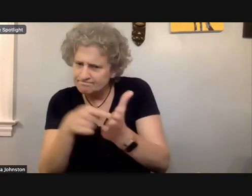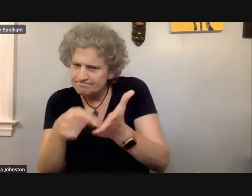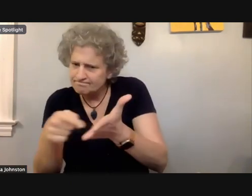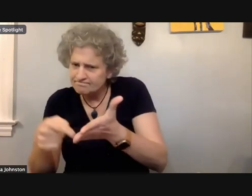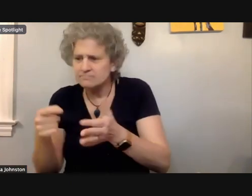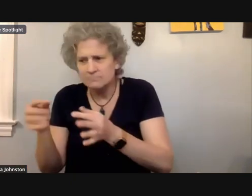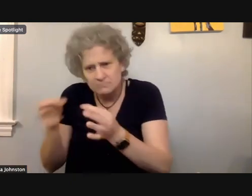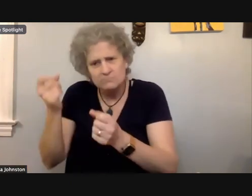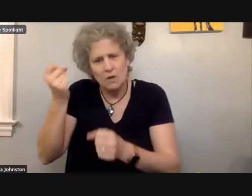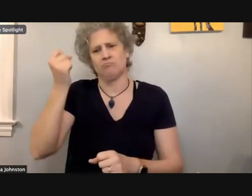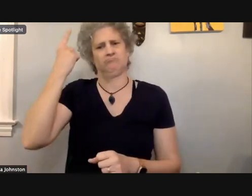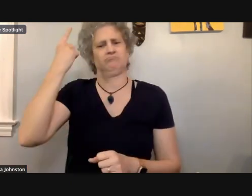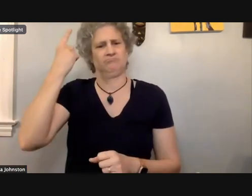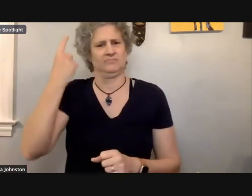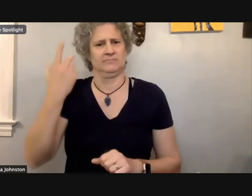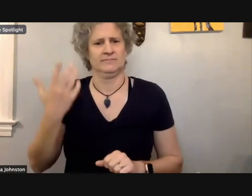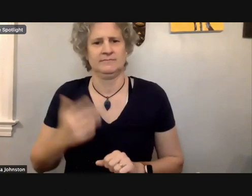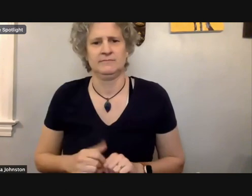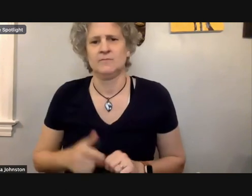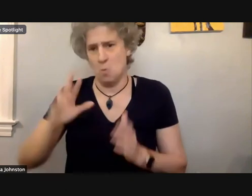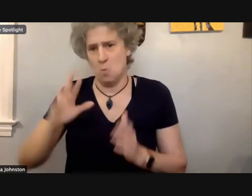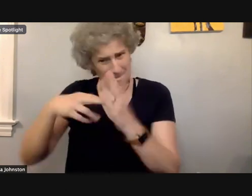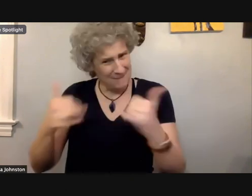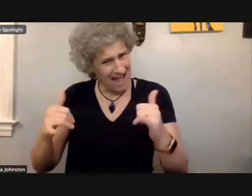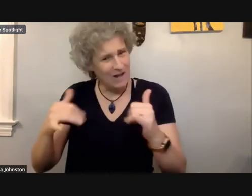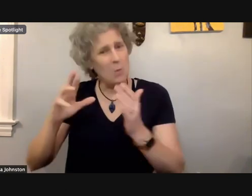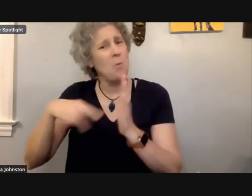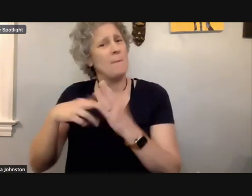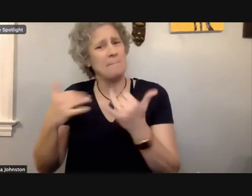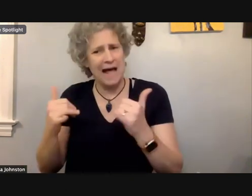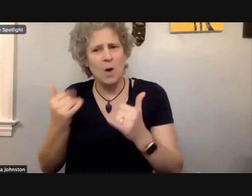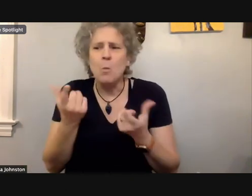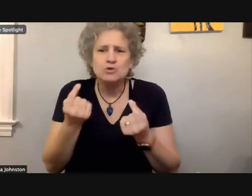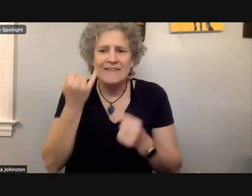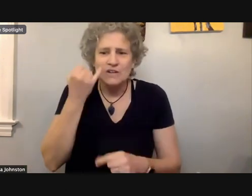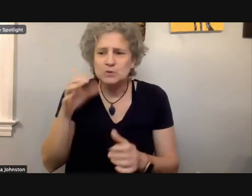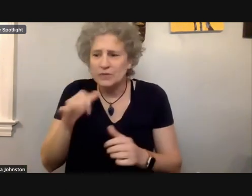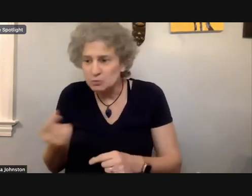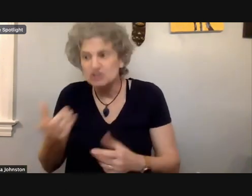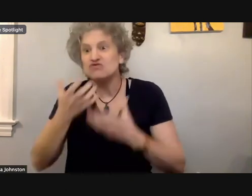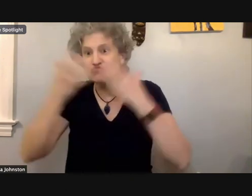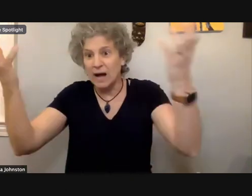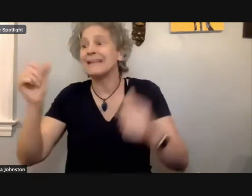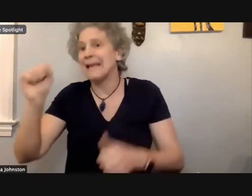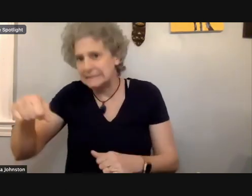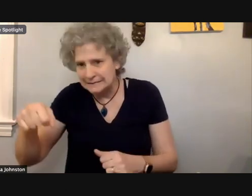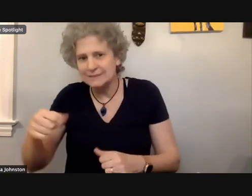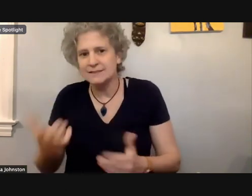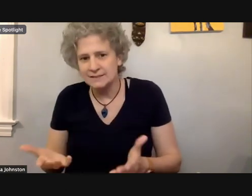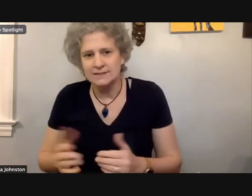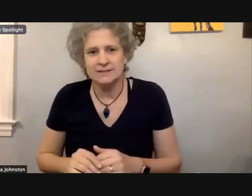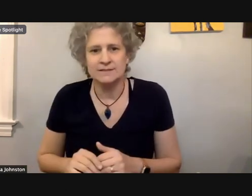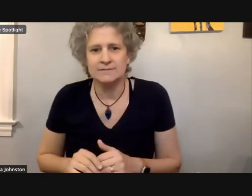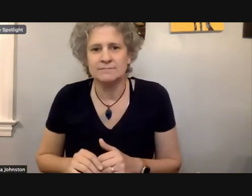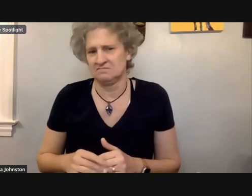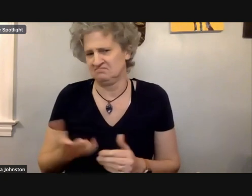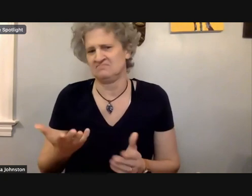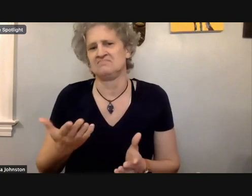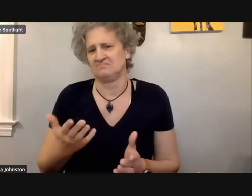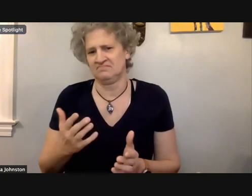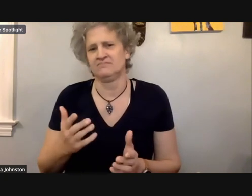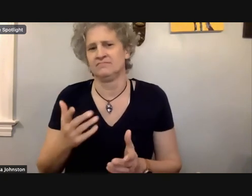because there's so many visuals and resources. You can get books with visuals on it. Utilize those. Have a lot of